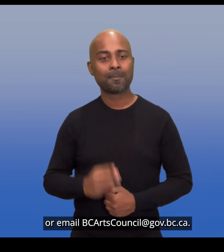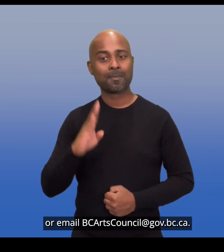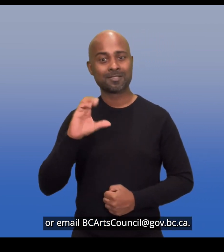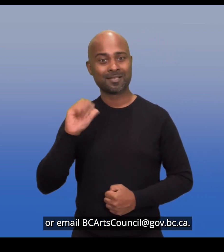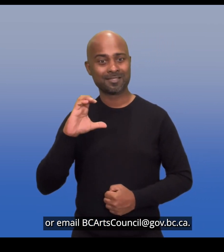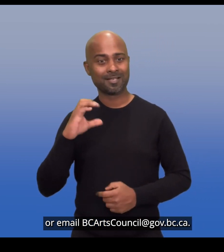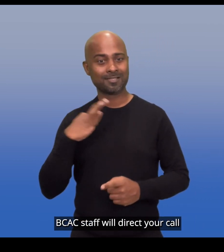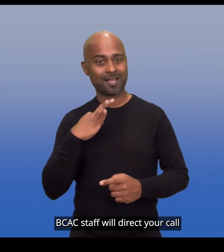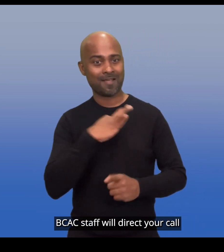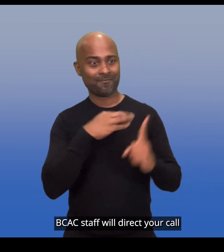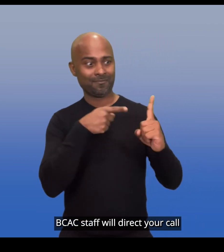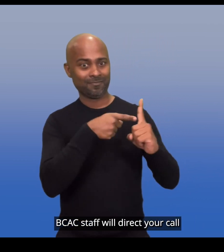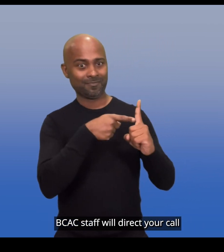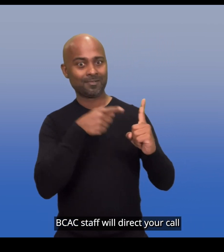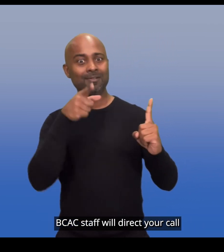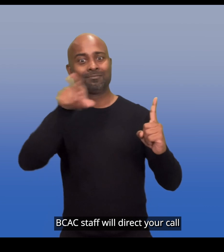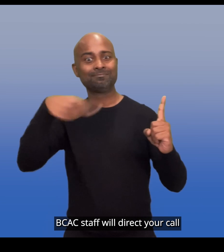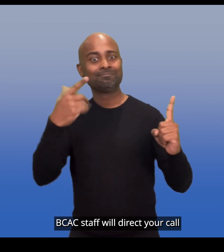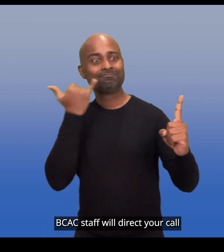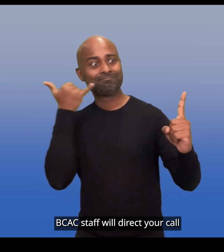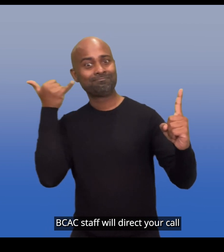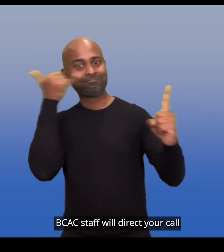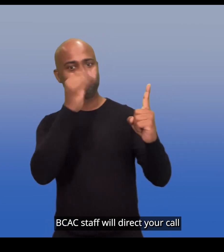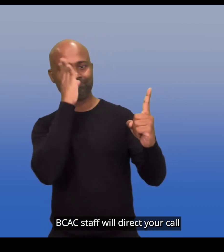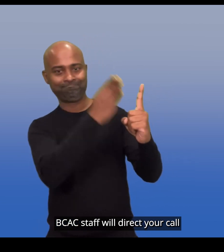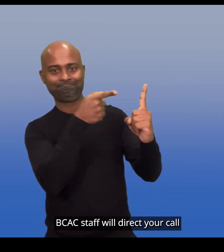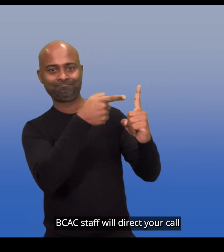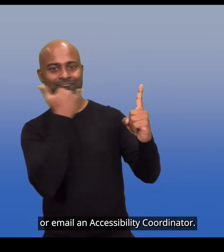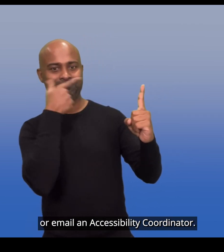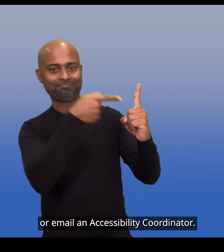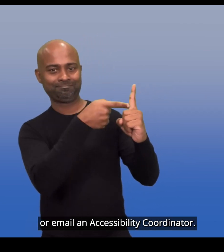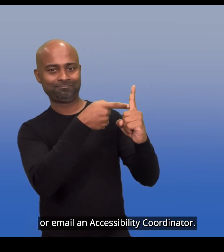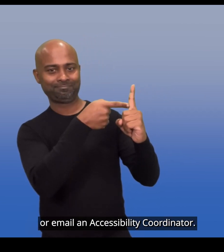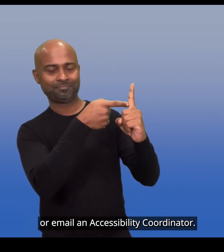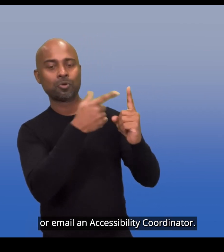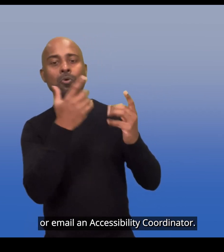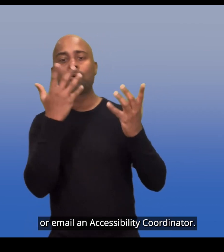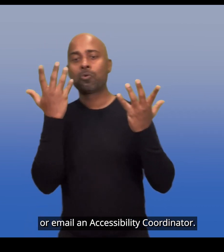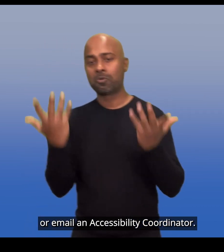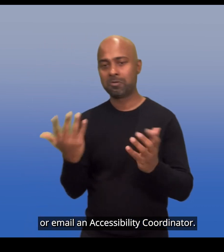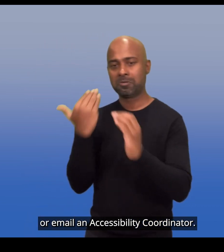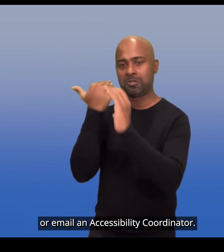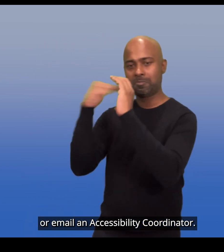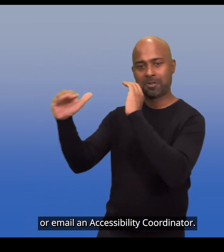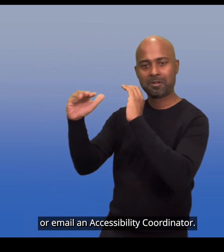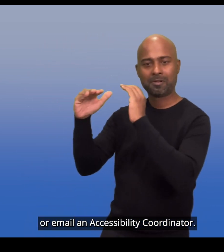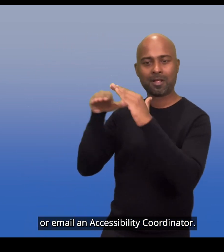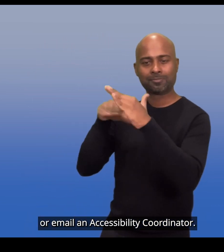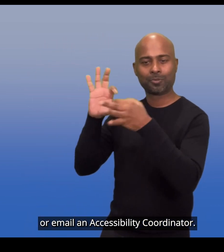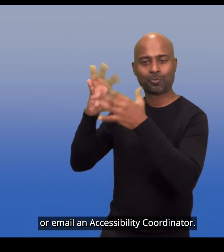bcartscouncil@gov.bc.ca. BCAC staff will direct your call or email an accessibility coordinator.